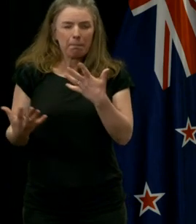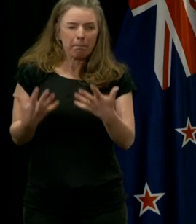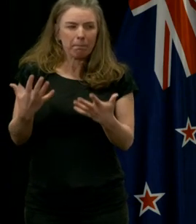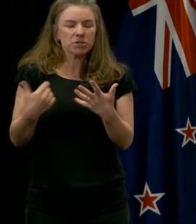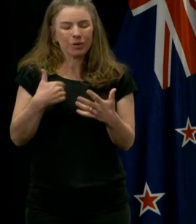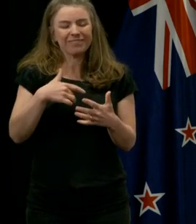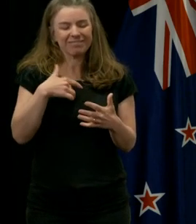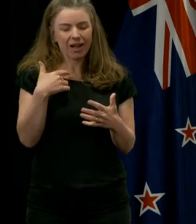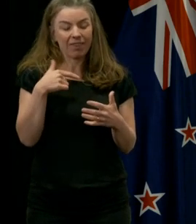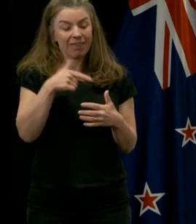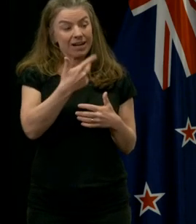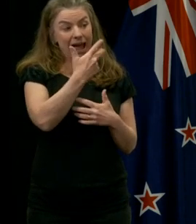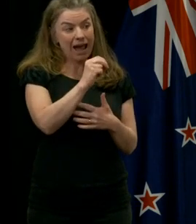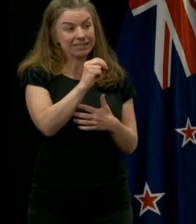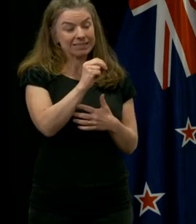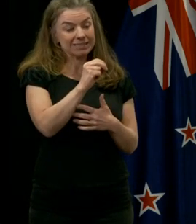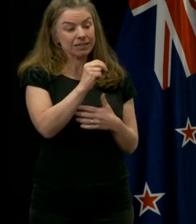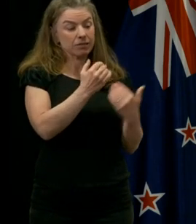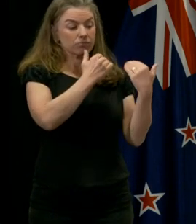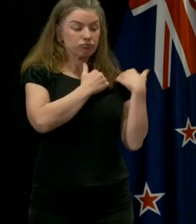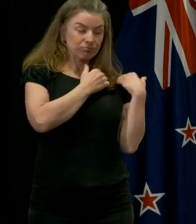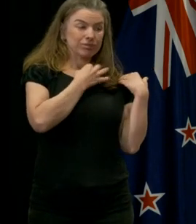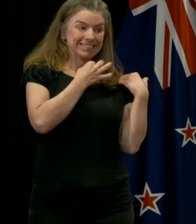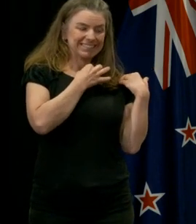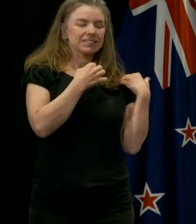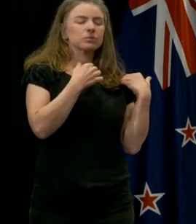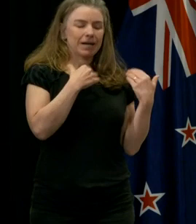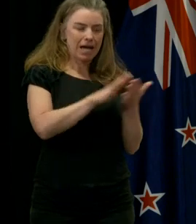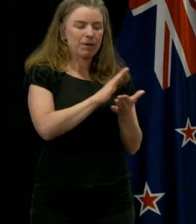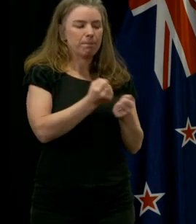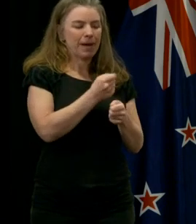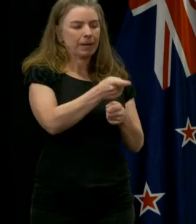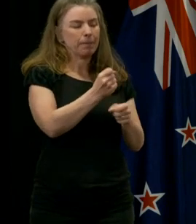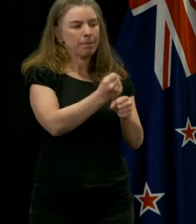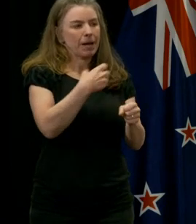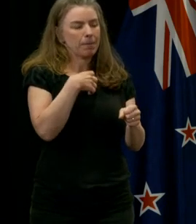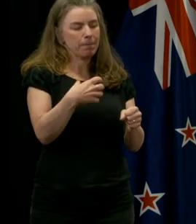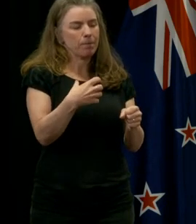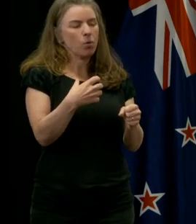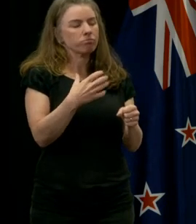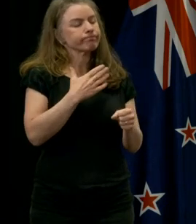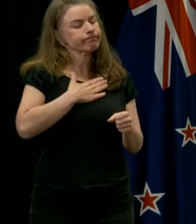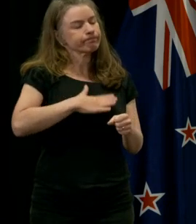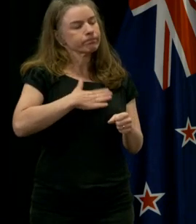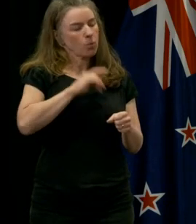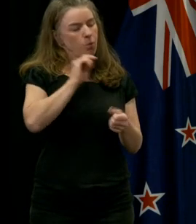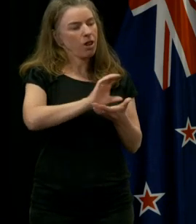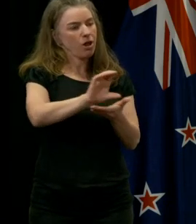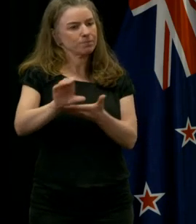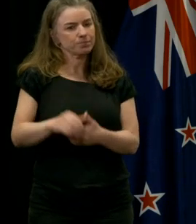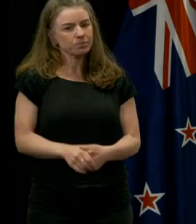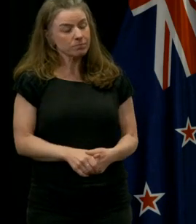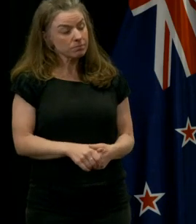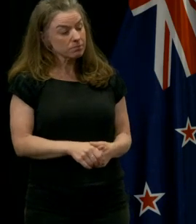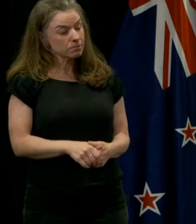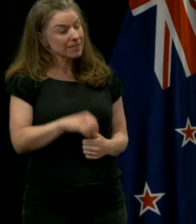to ensure that actually the lending would happen. Do you have any projections as to how many businesses would have fallen over if the government didn't intervene in this